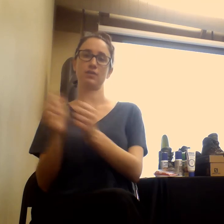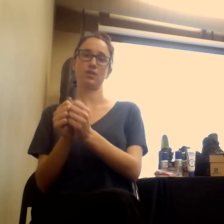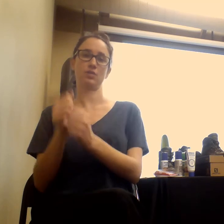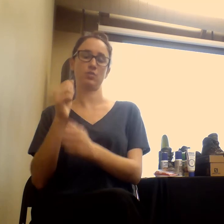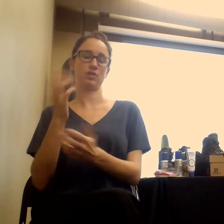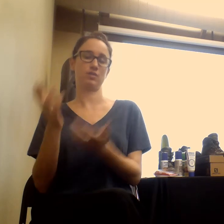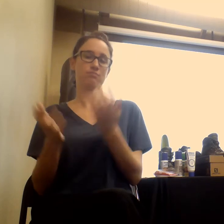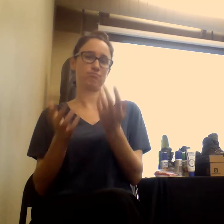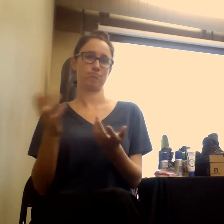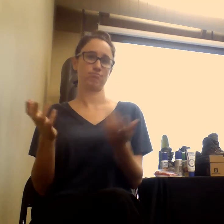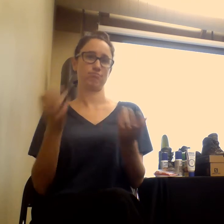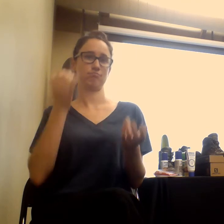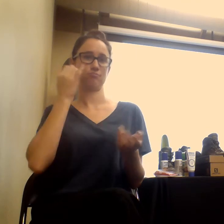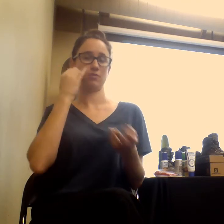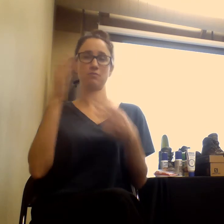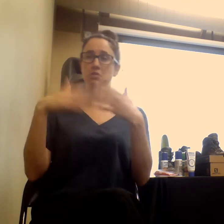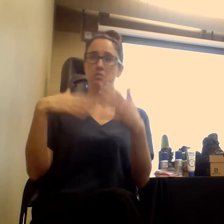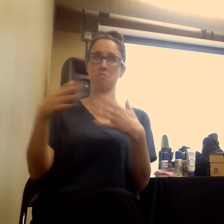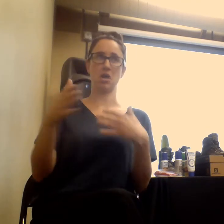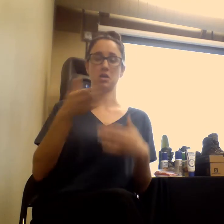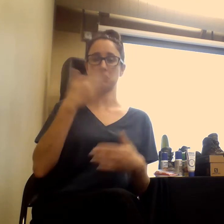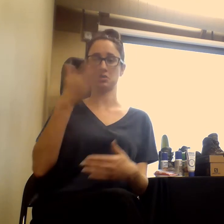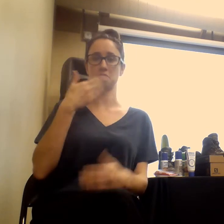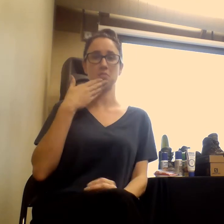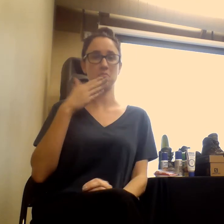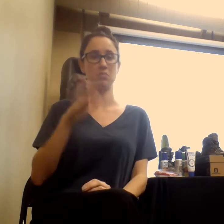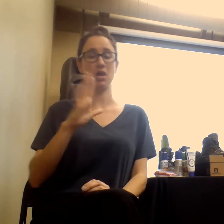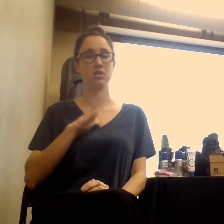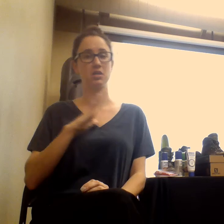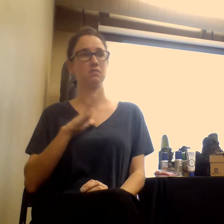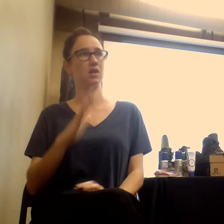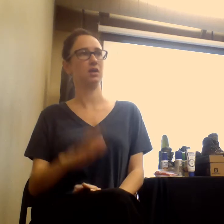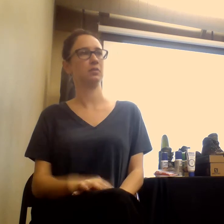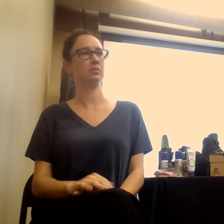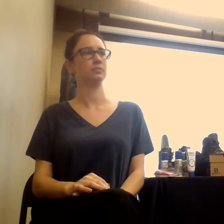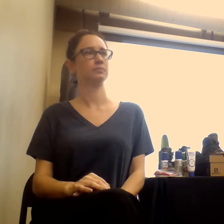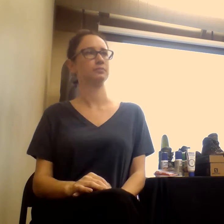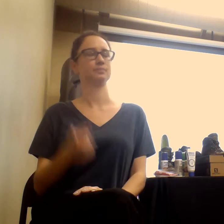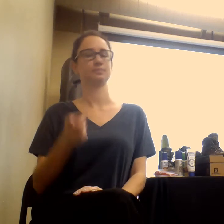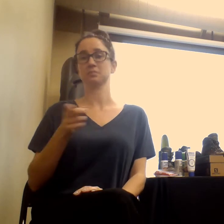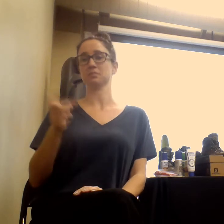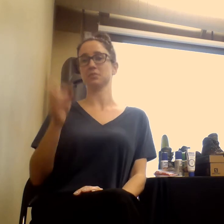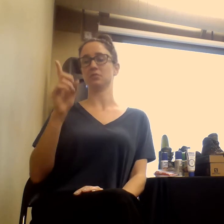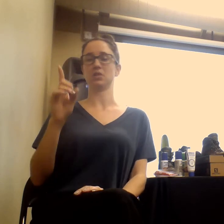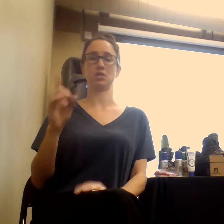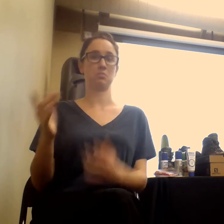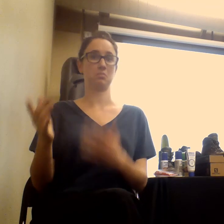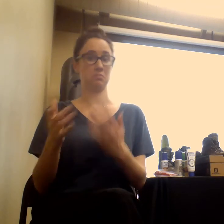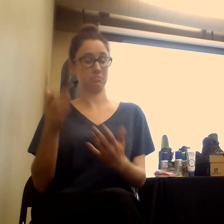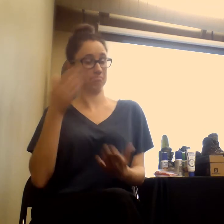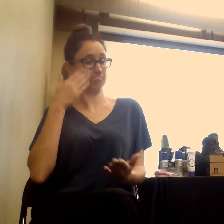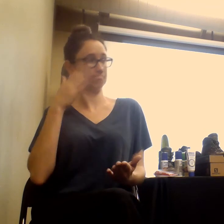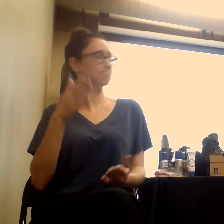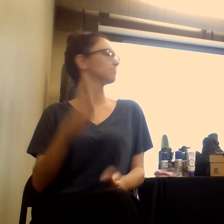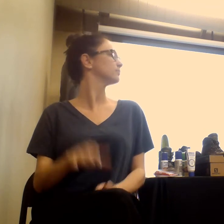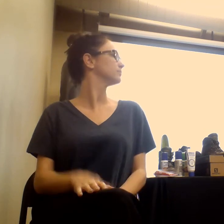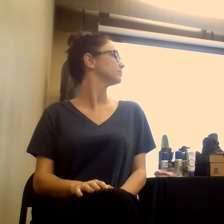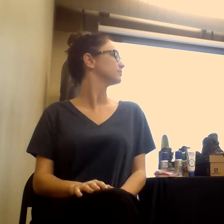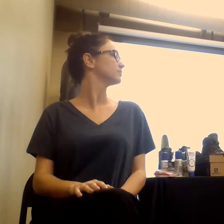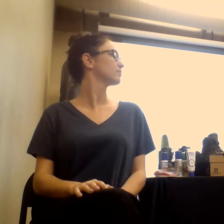happen. Now there's also different types of socks, completely different types of socks. Here's some Smart Wool